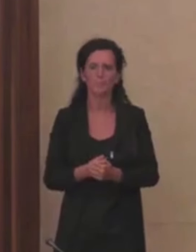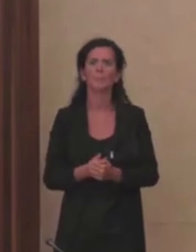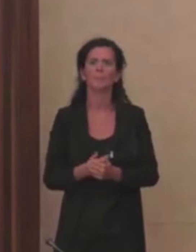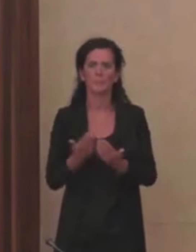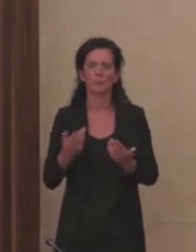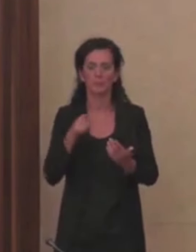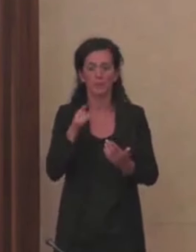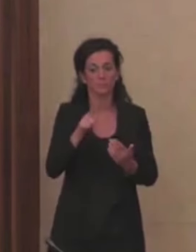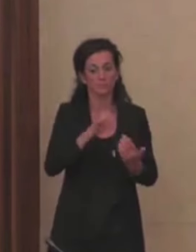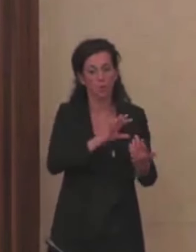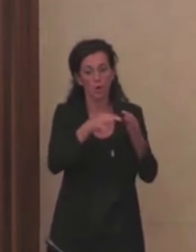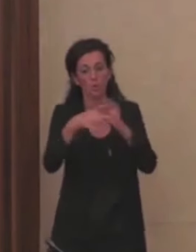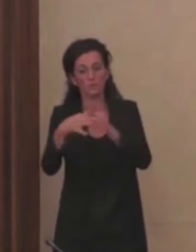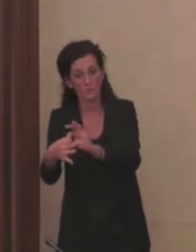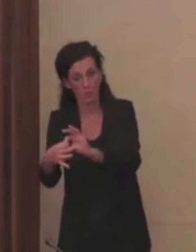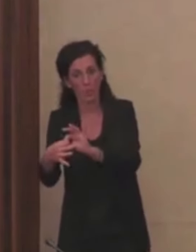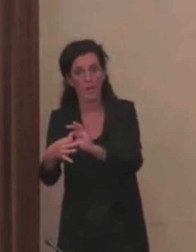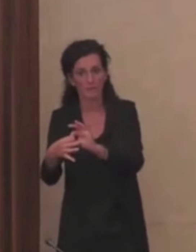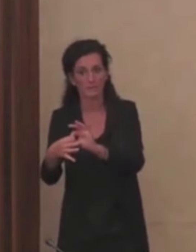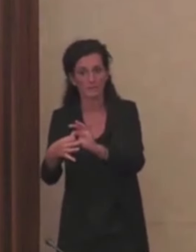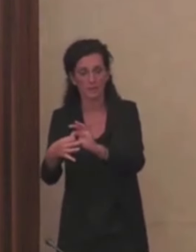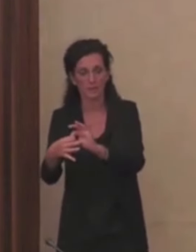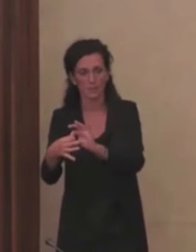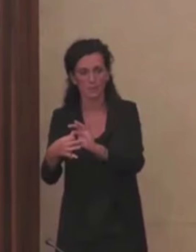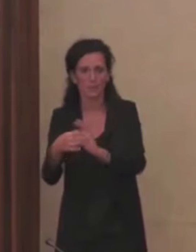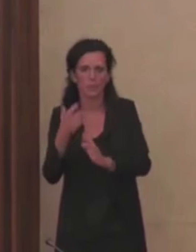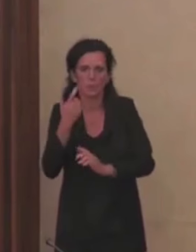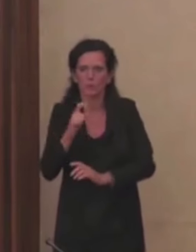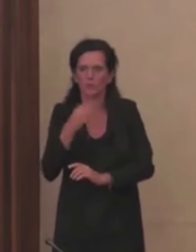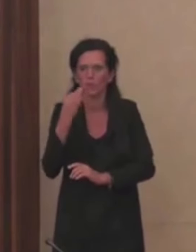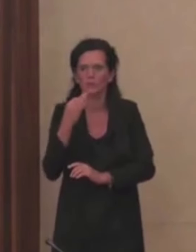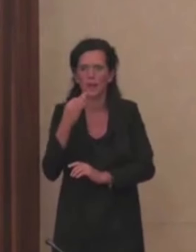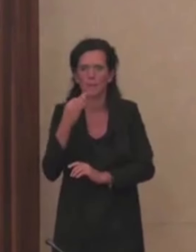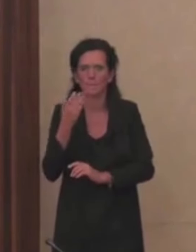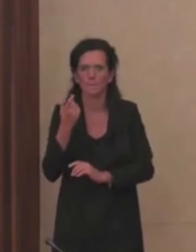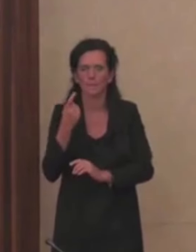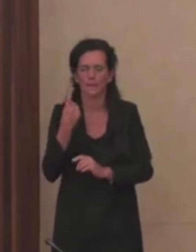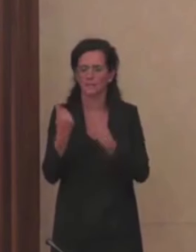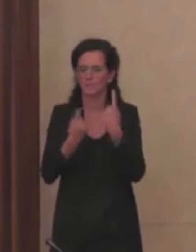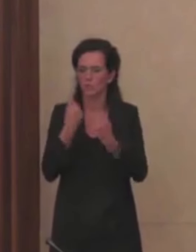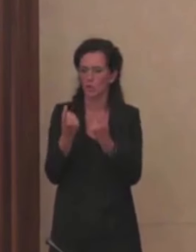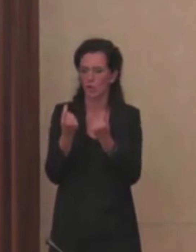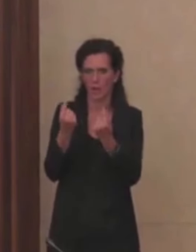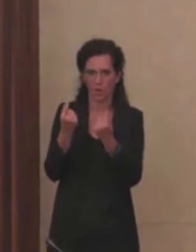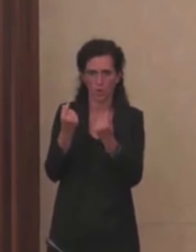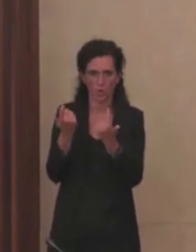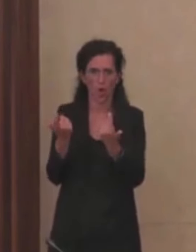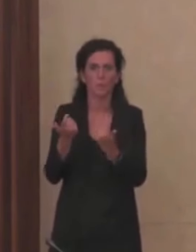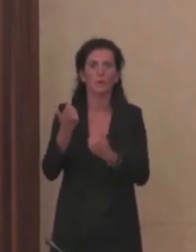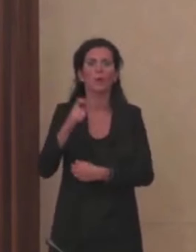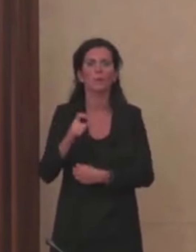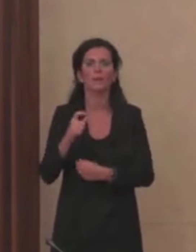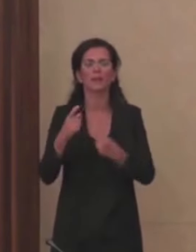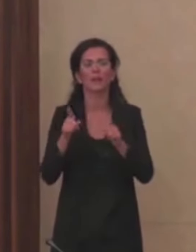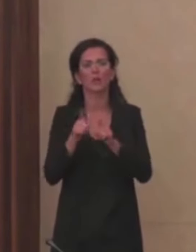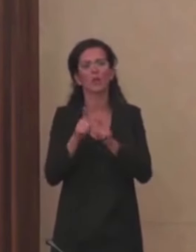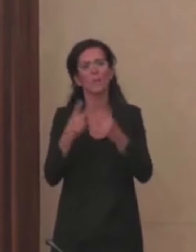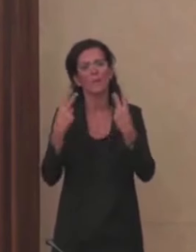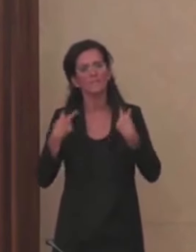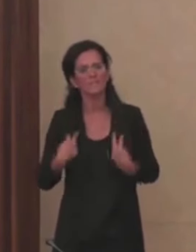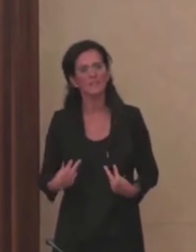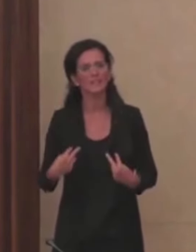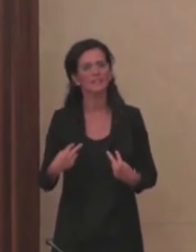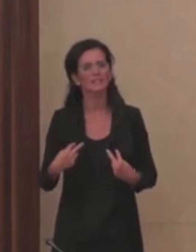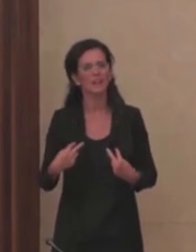these are all the consequences that are incommensurable as far as economic damages, such as, for example,